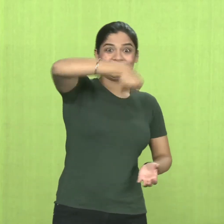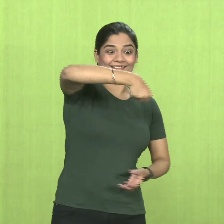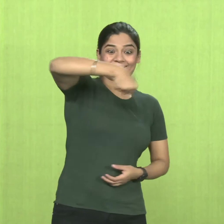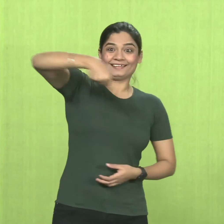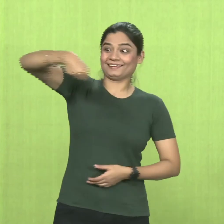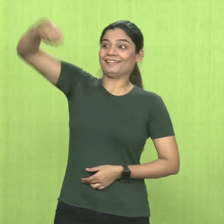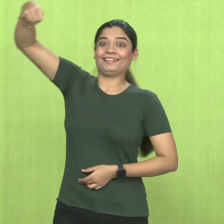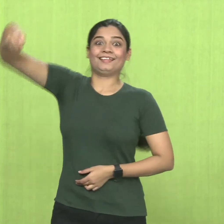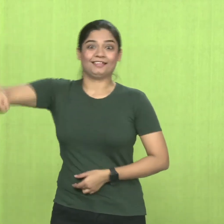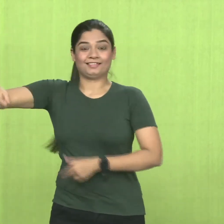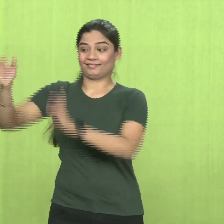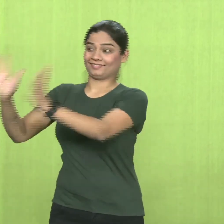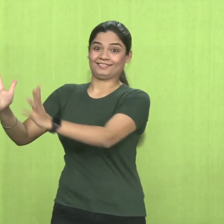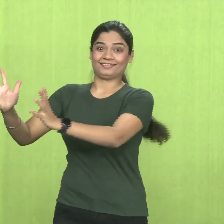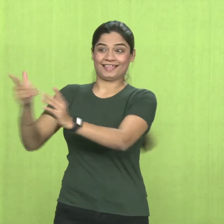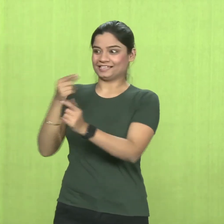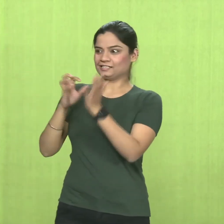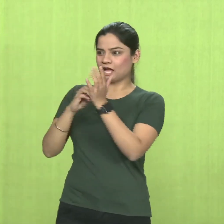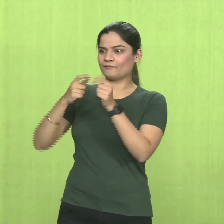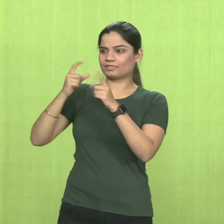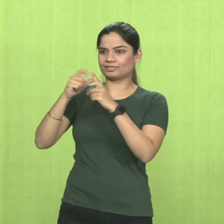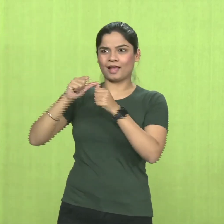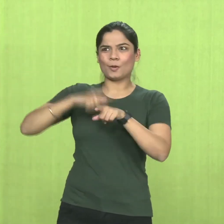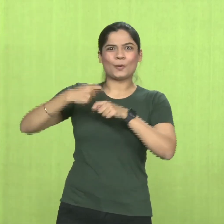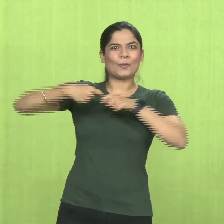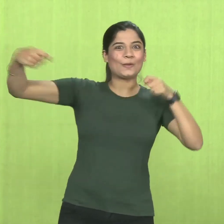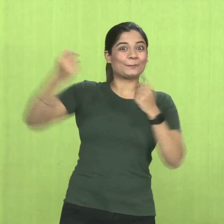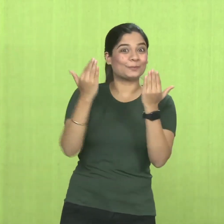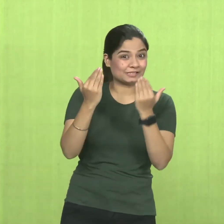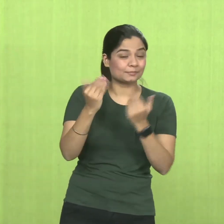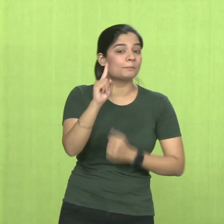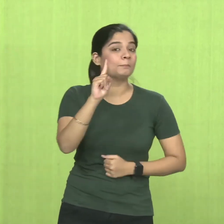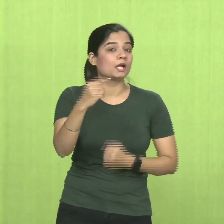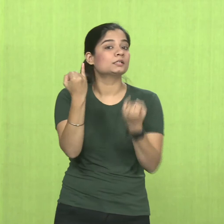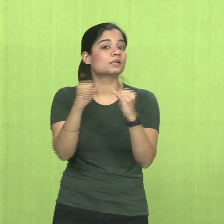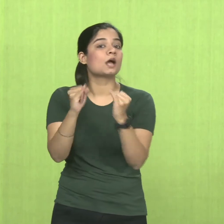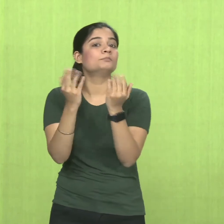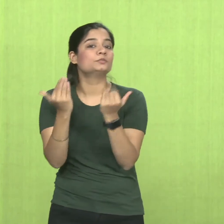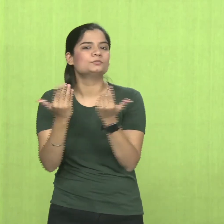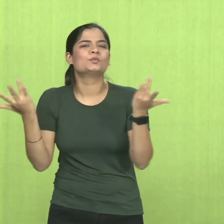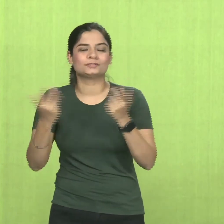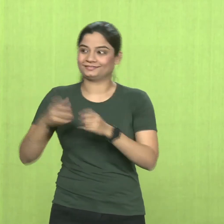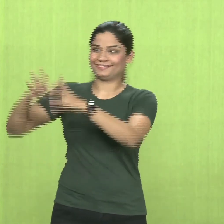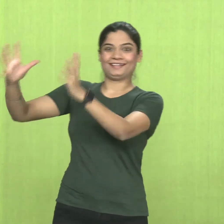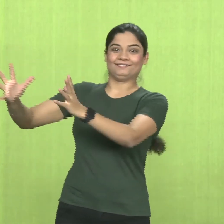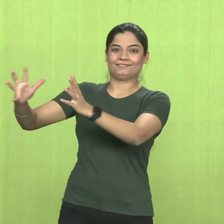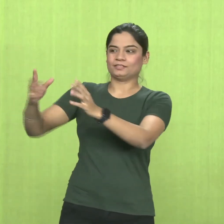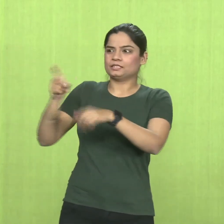packets. So remember to take them out of the paper bags or packets and put them in the containers.